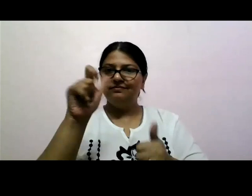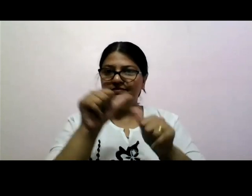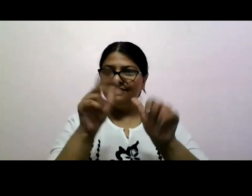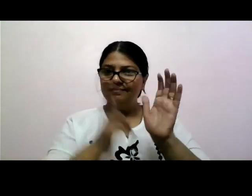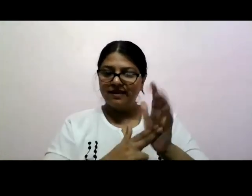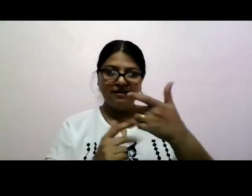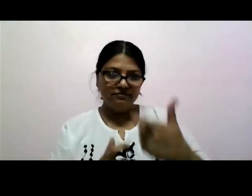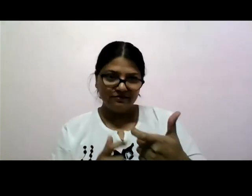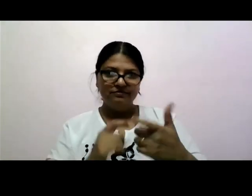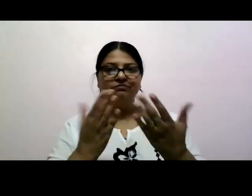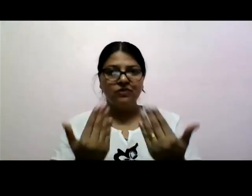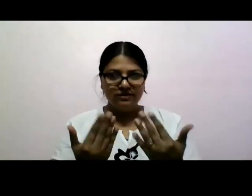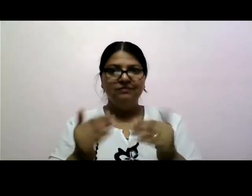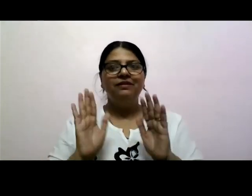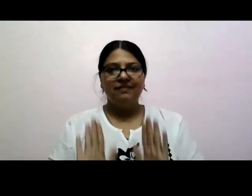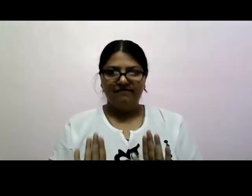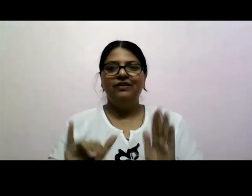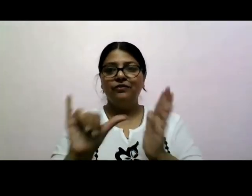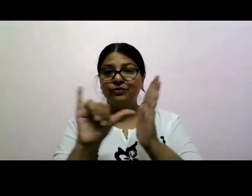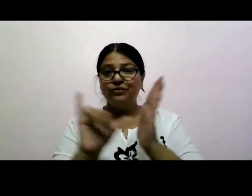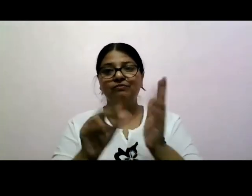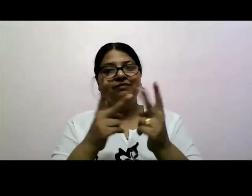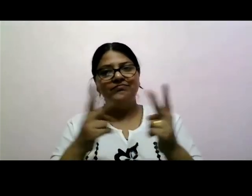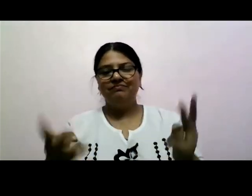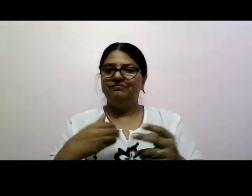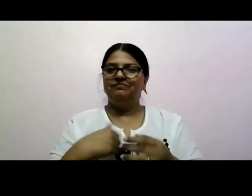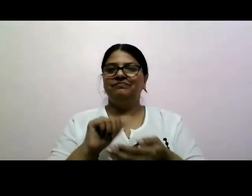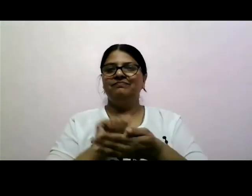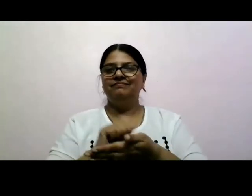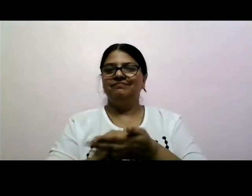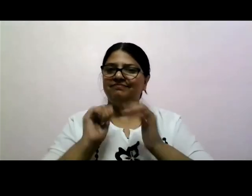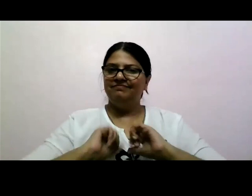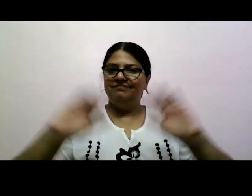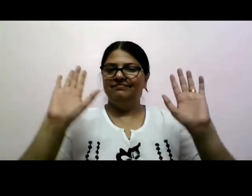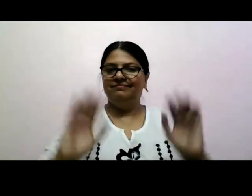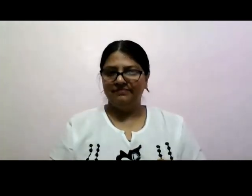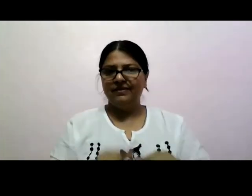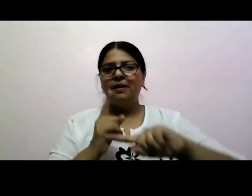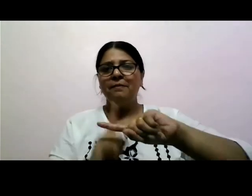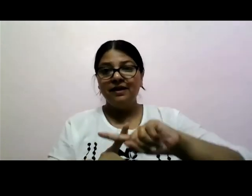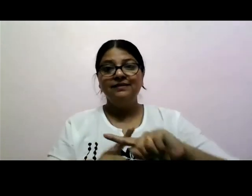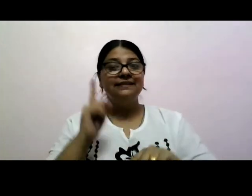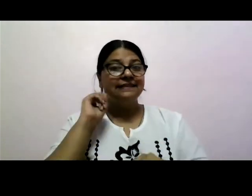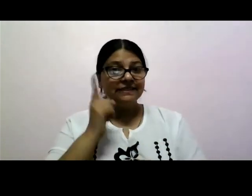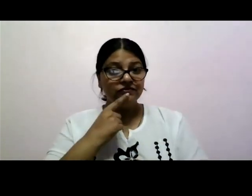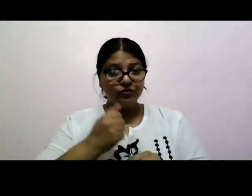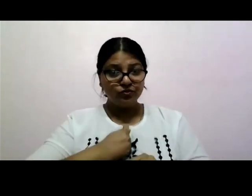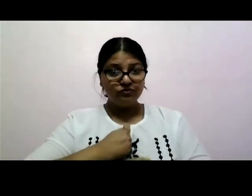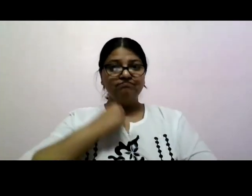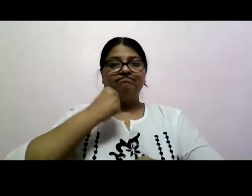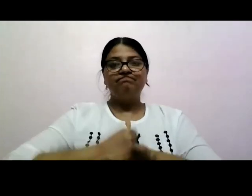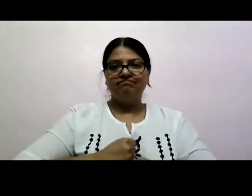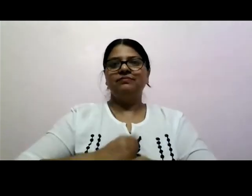COVID, and we also had video calls and different videos on YouTube we